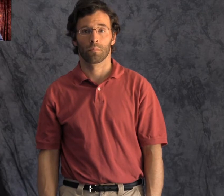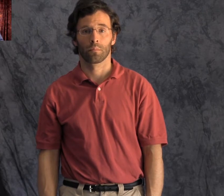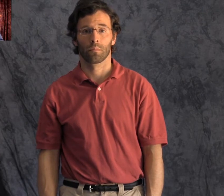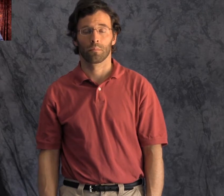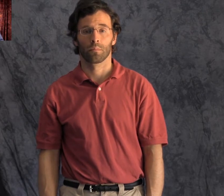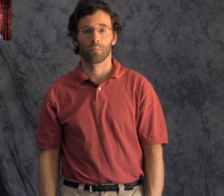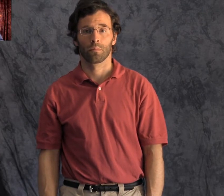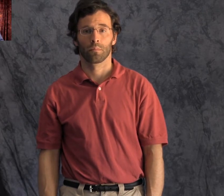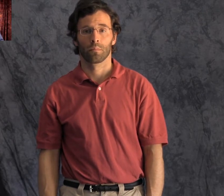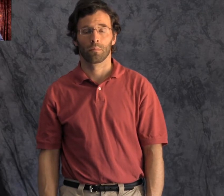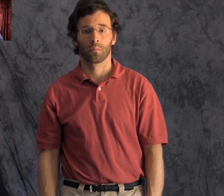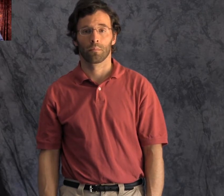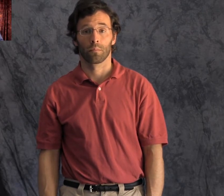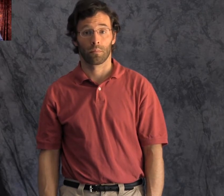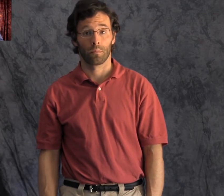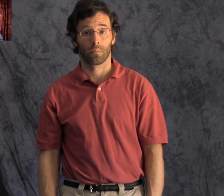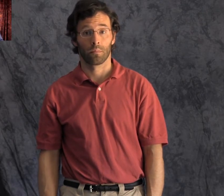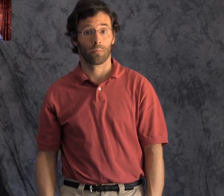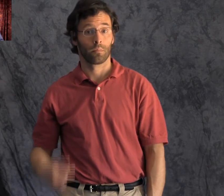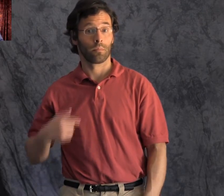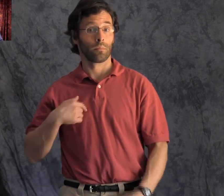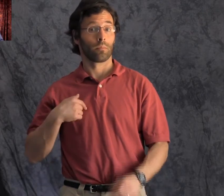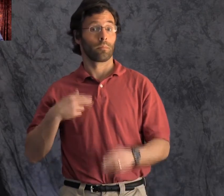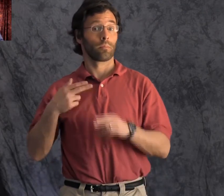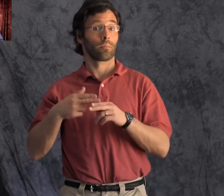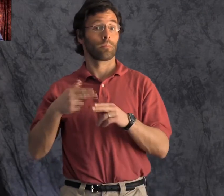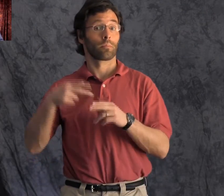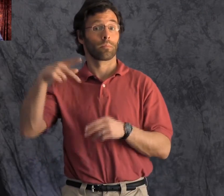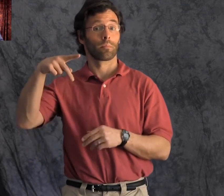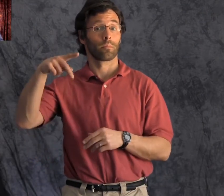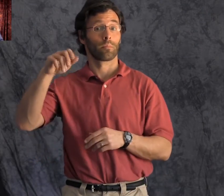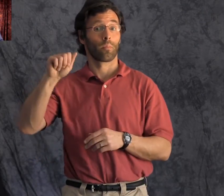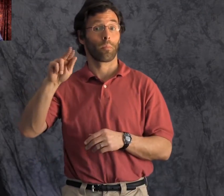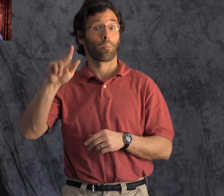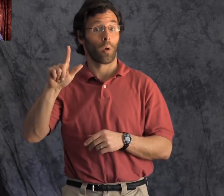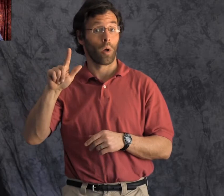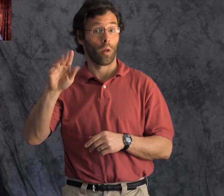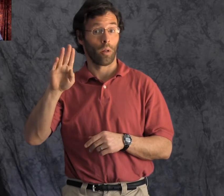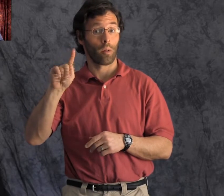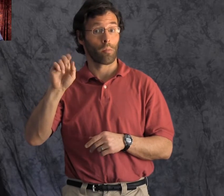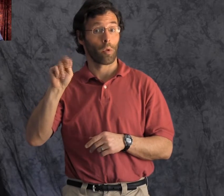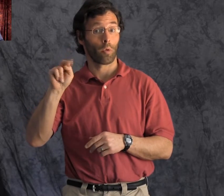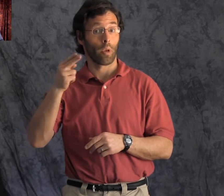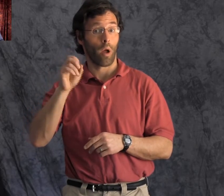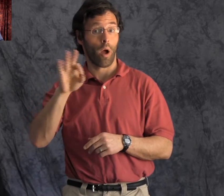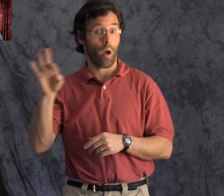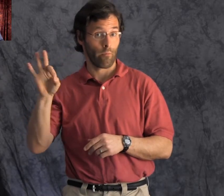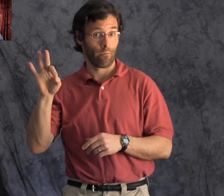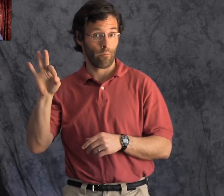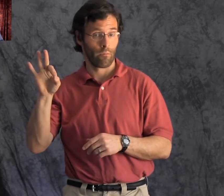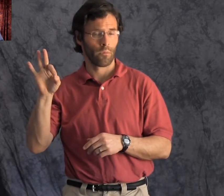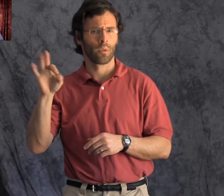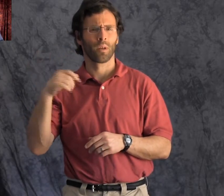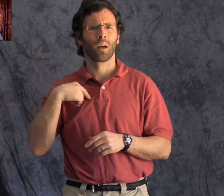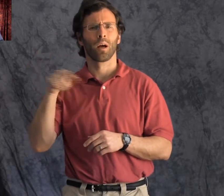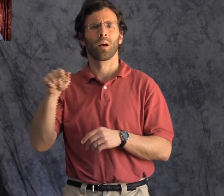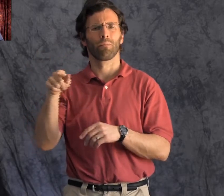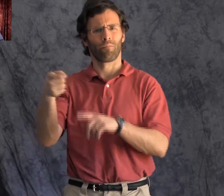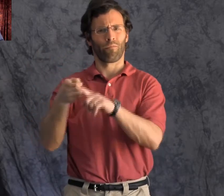name is Paul Butenhoff. I'm from the College of St. Catherine's. Today I'm going to talk to you about selected topics concerning the digestive system. The